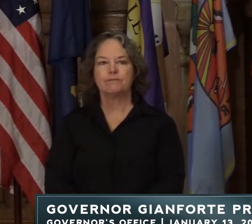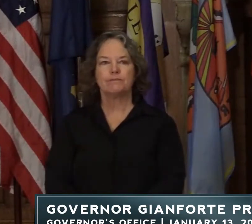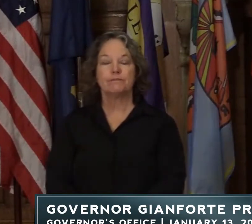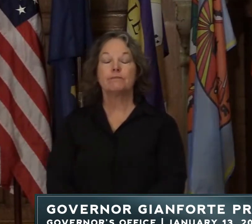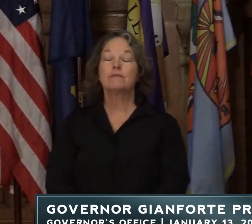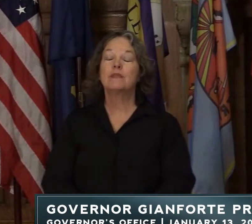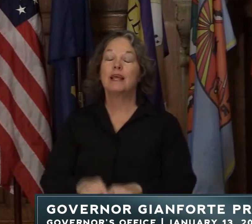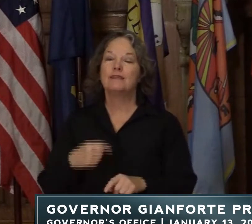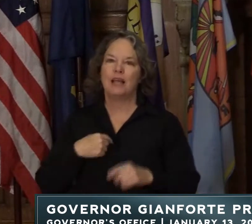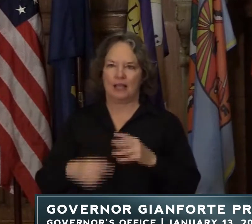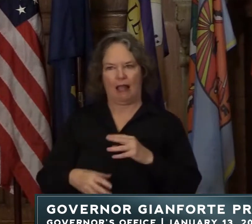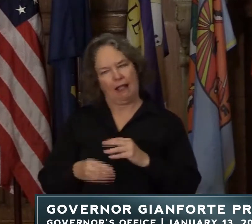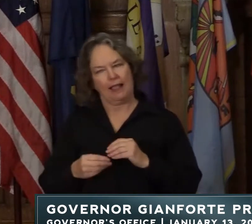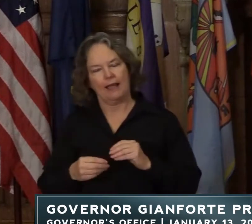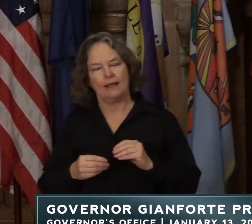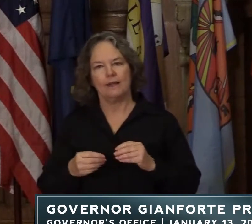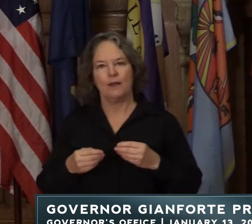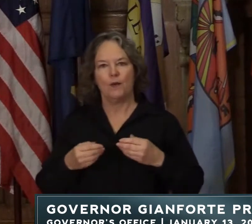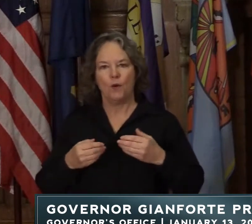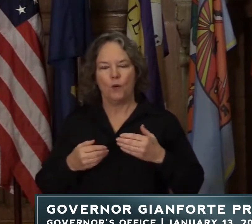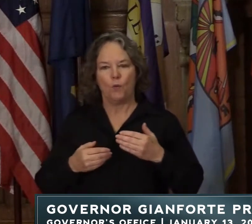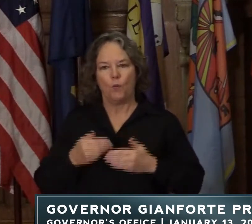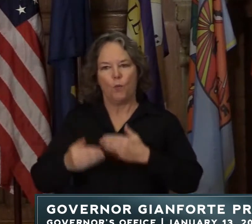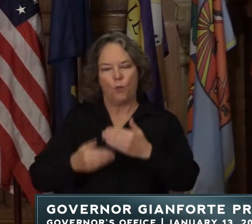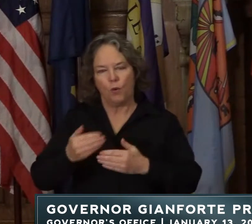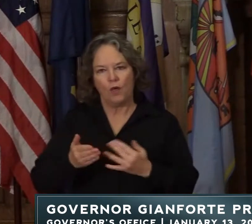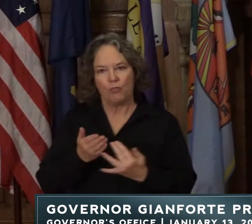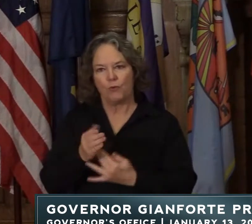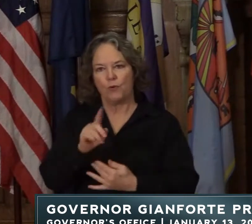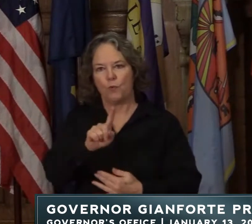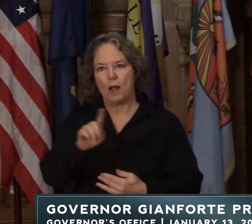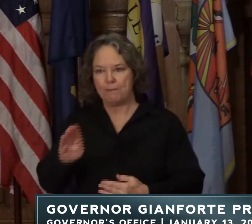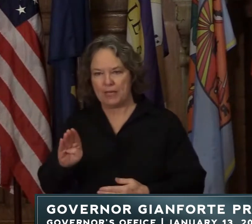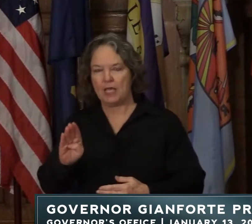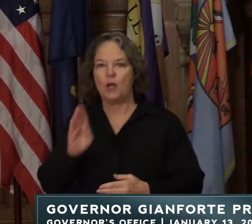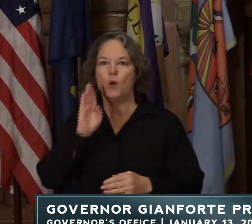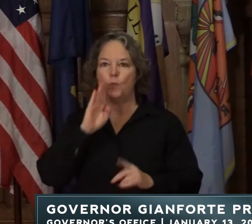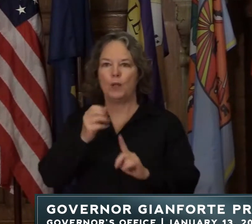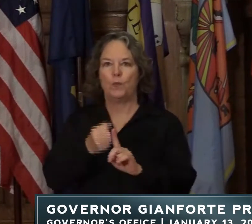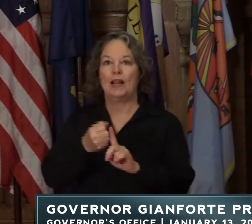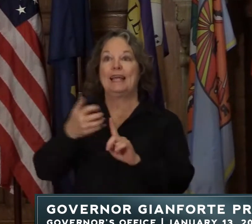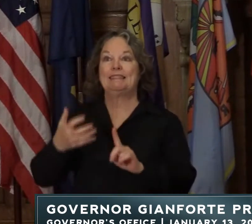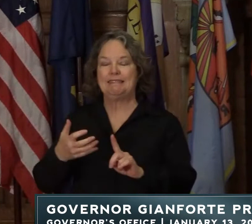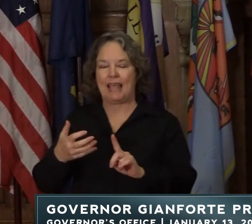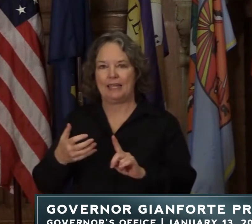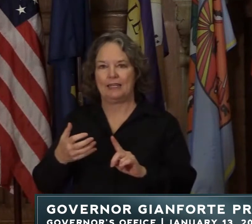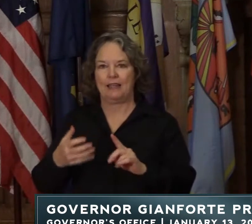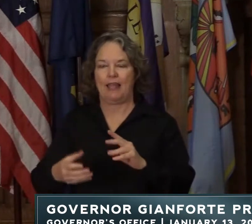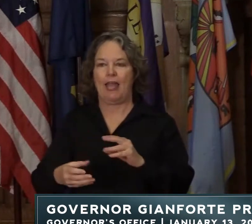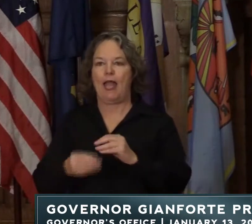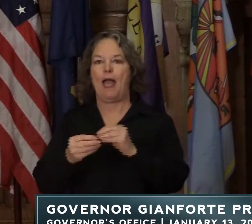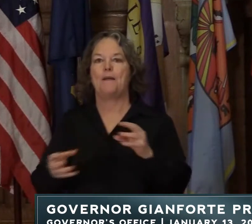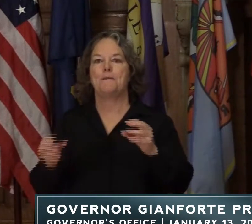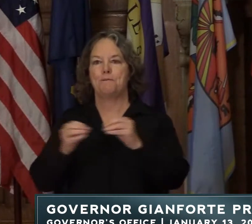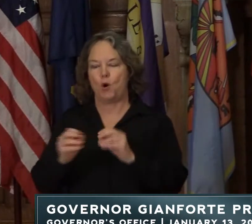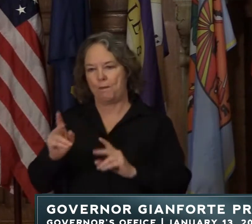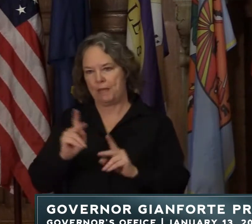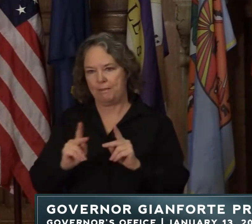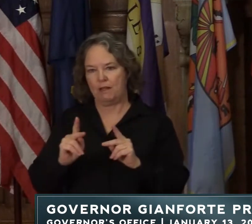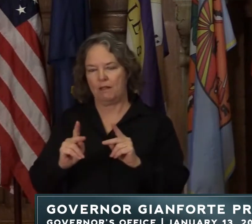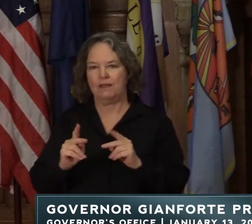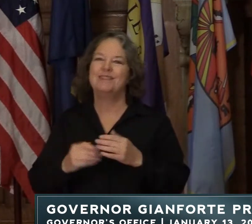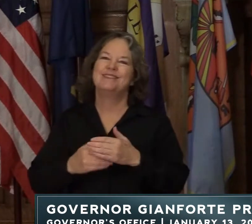And as I would just add, that as we move through 1B, clearly we would extend to other folks, and a logical next